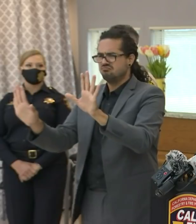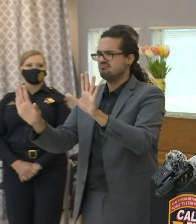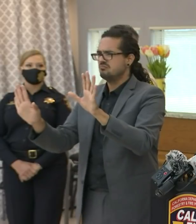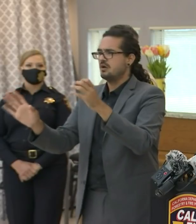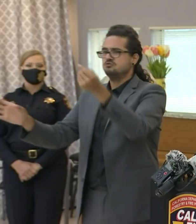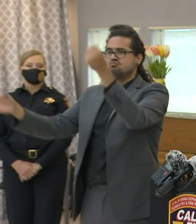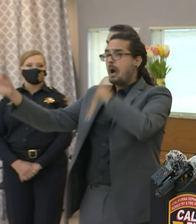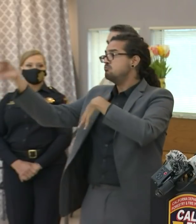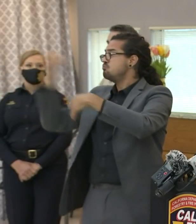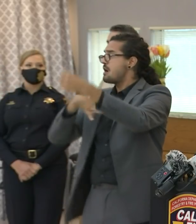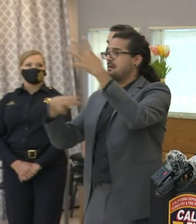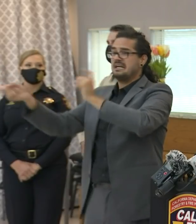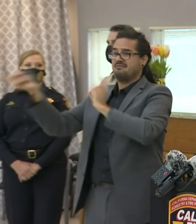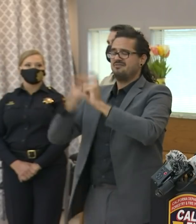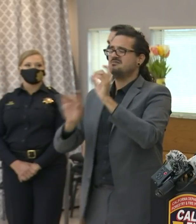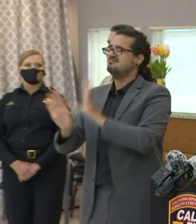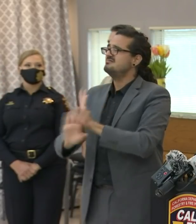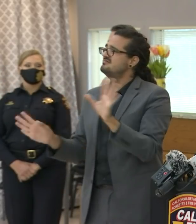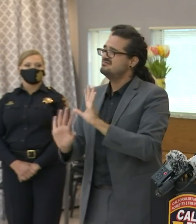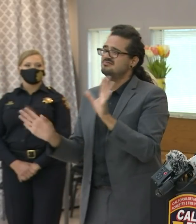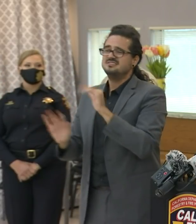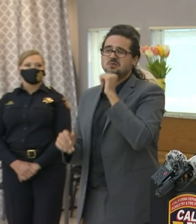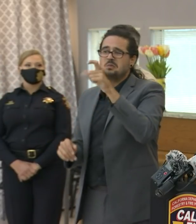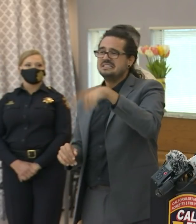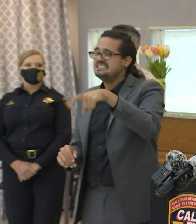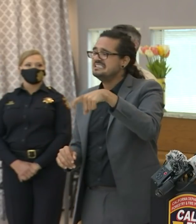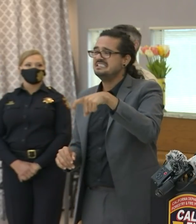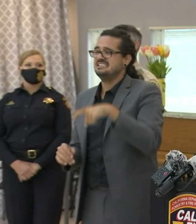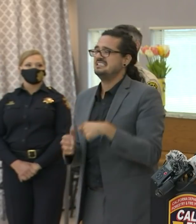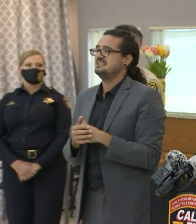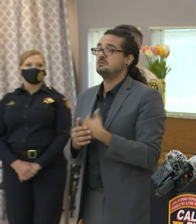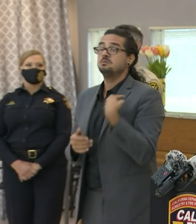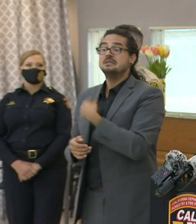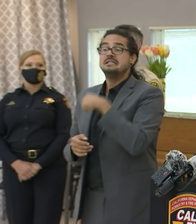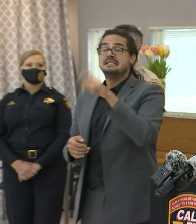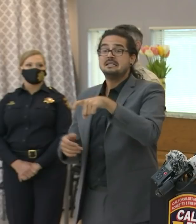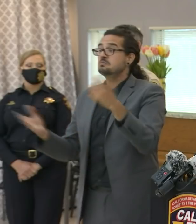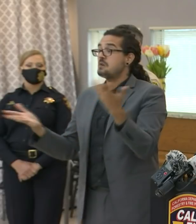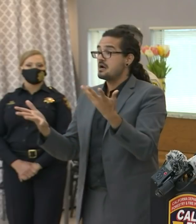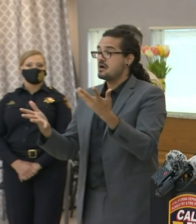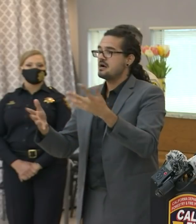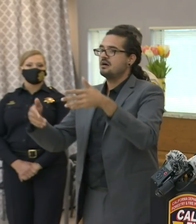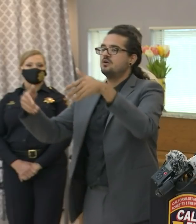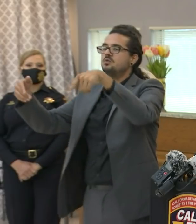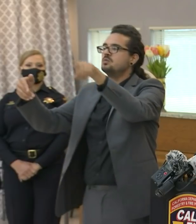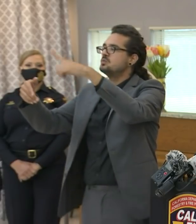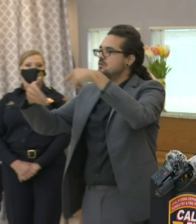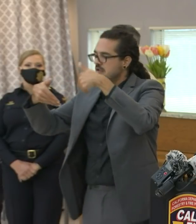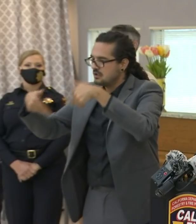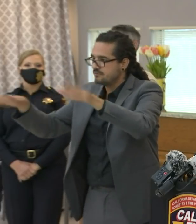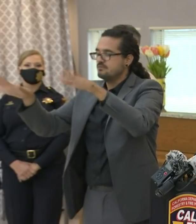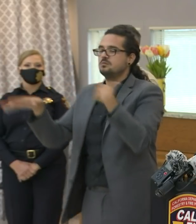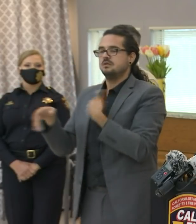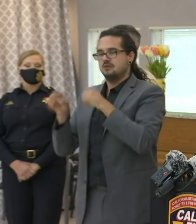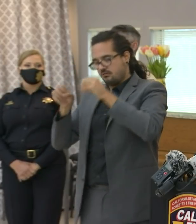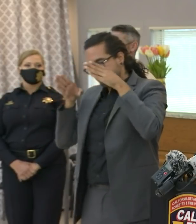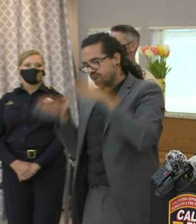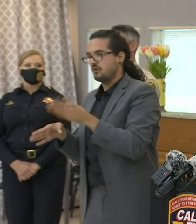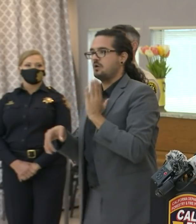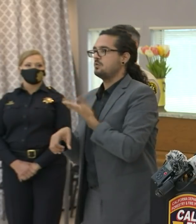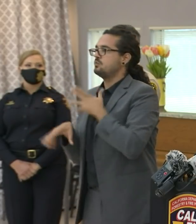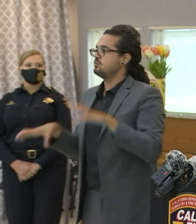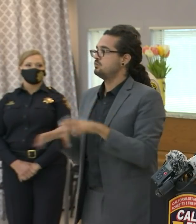actually is not what we need. We need the space to actually get in there and do the work and have people leave the area. If people